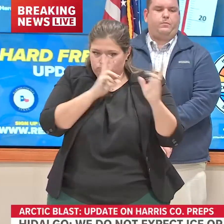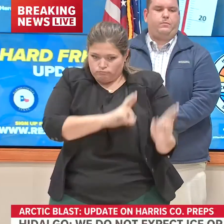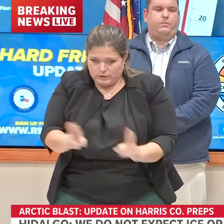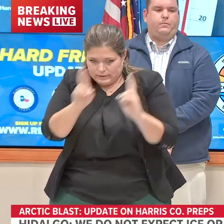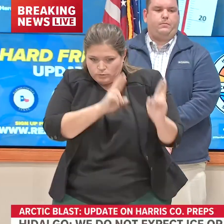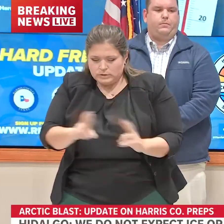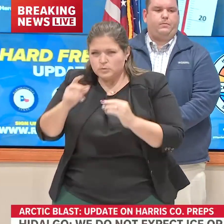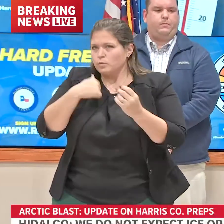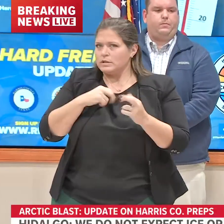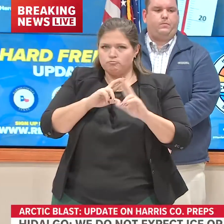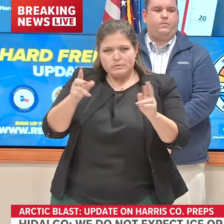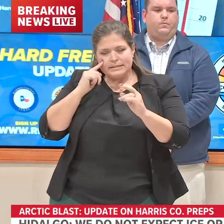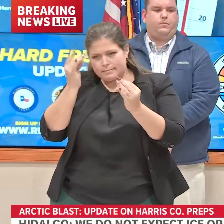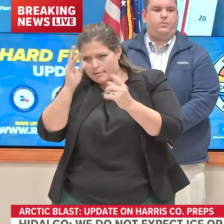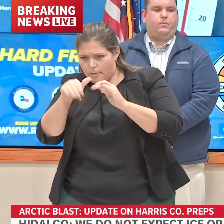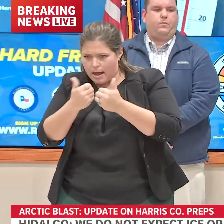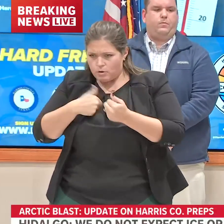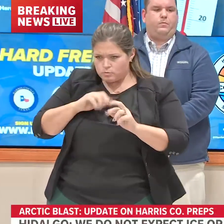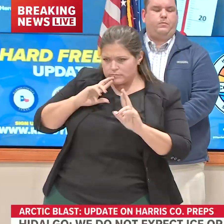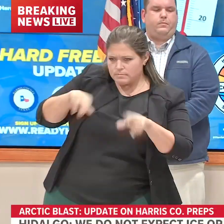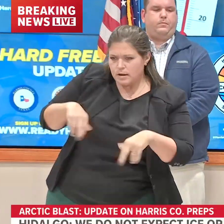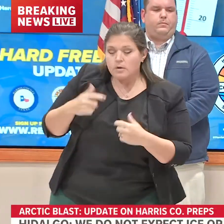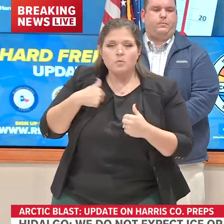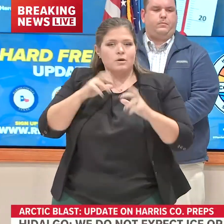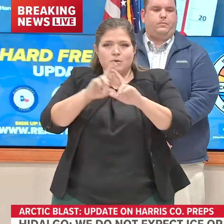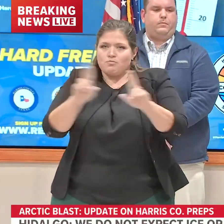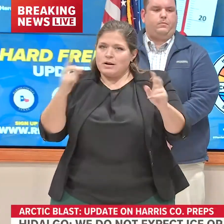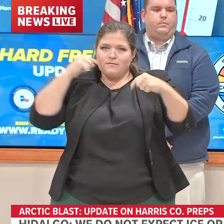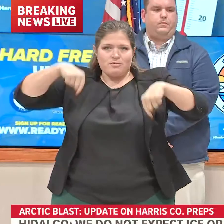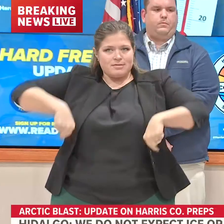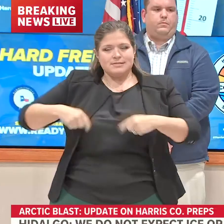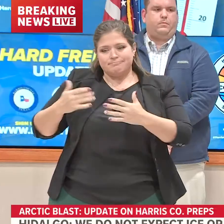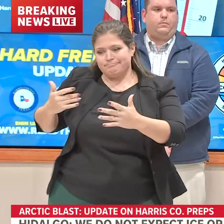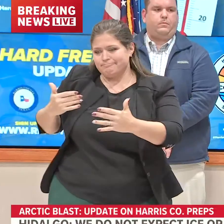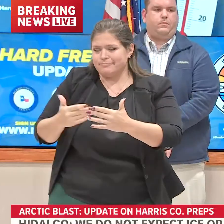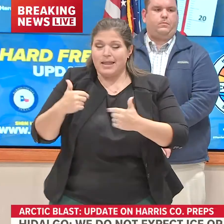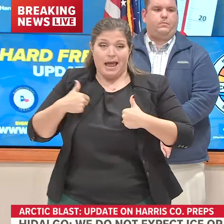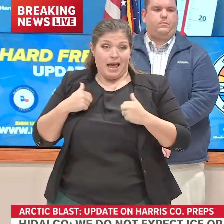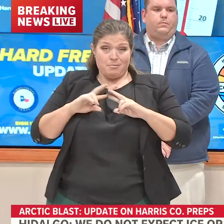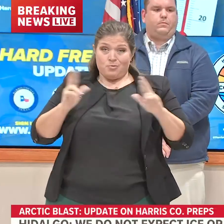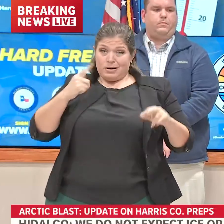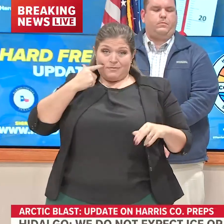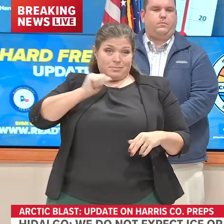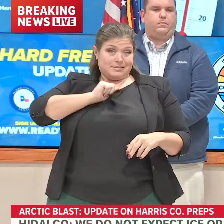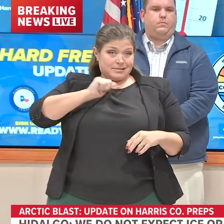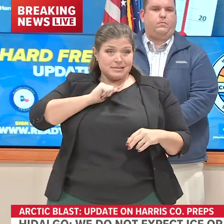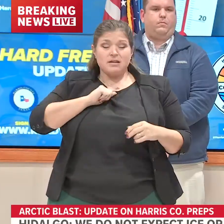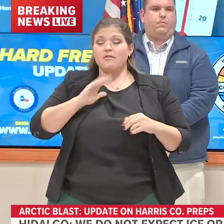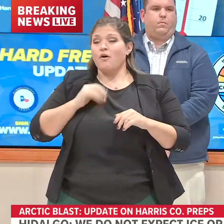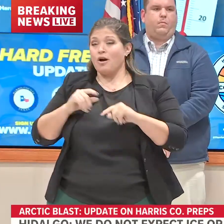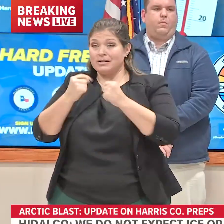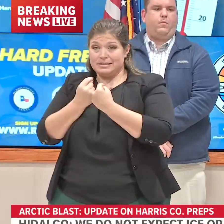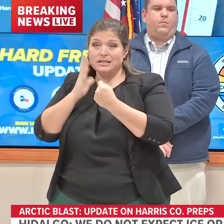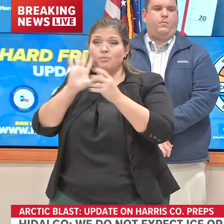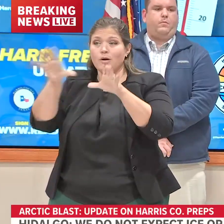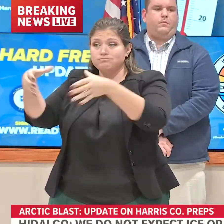think about how the county responds. We've been preparing for this. I've been preparing for this. As a precaution, our team will be in the